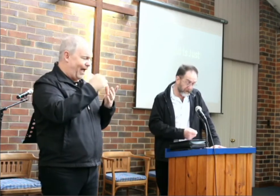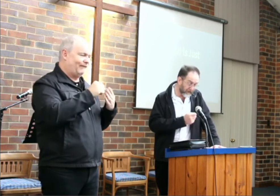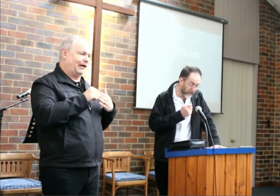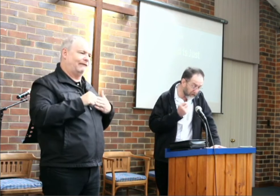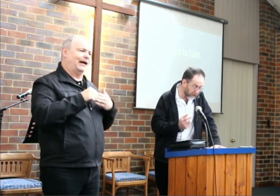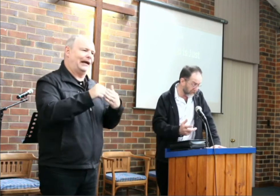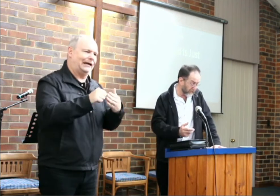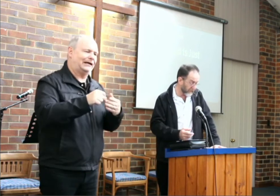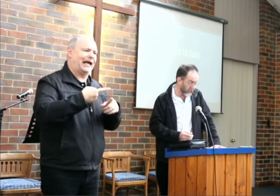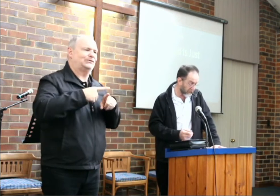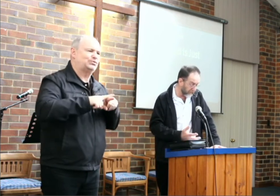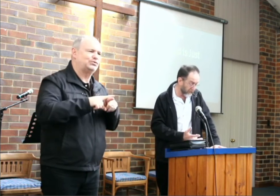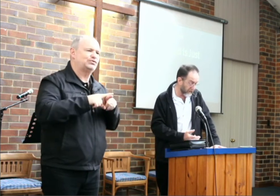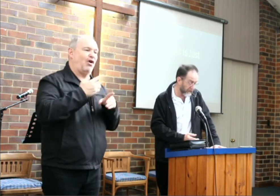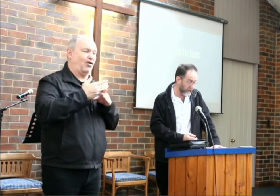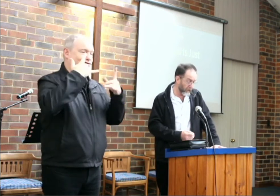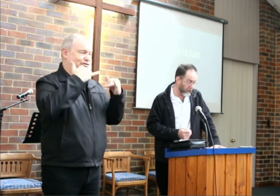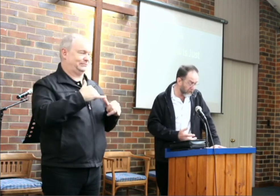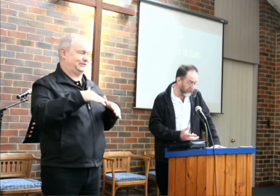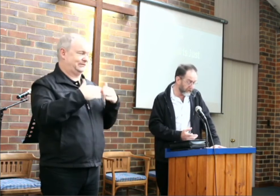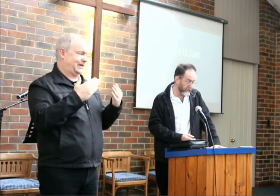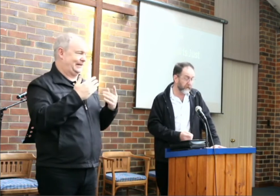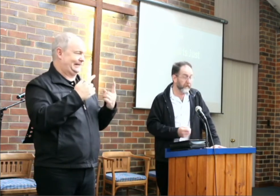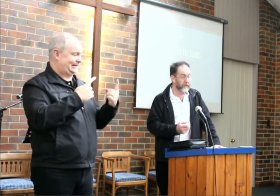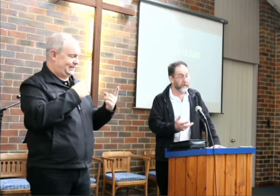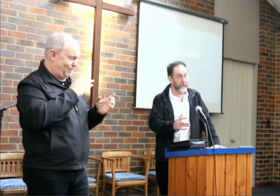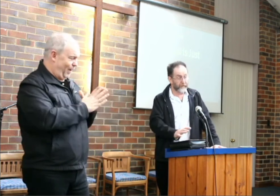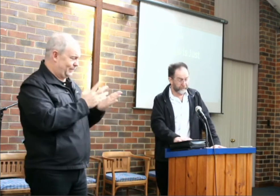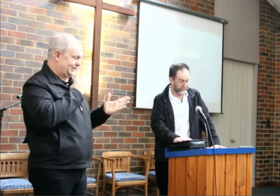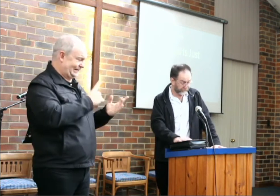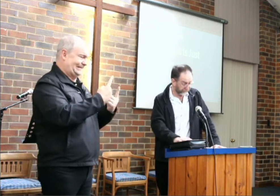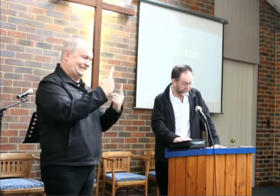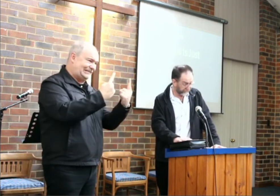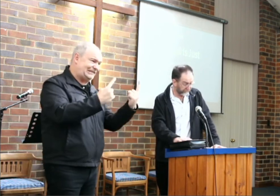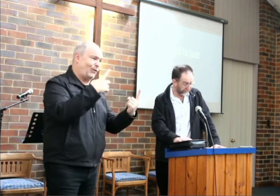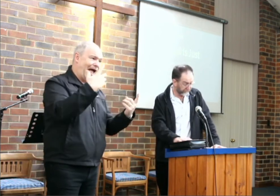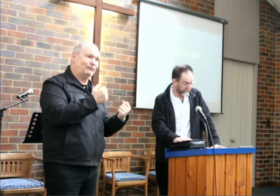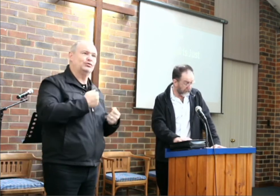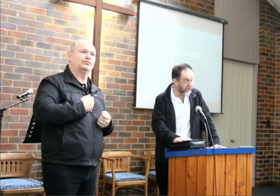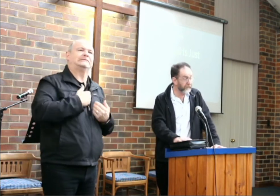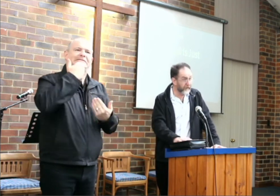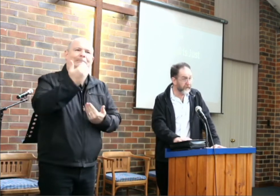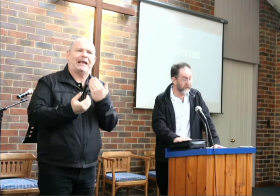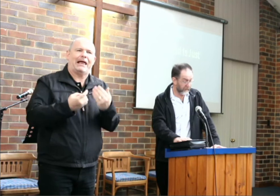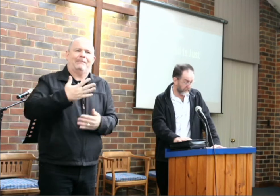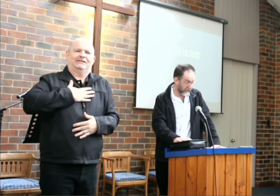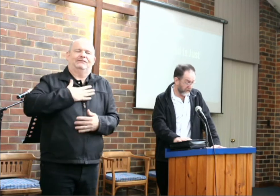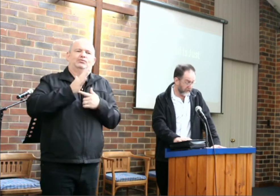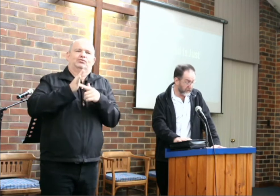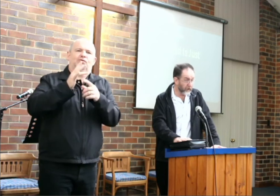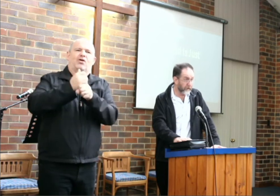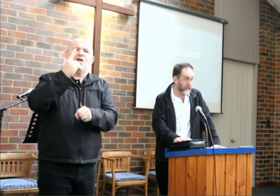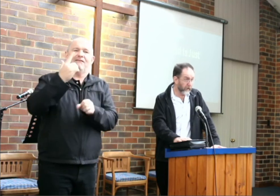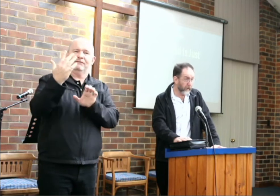Romans 14:12 says, each of us will give an account of himself to God and face